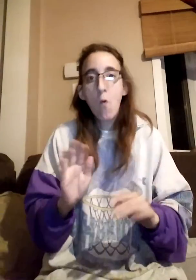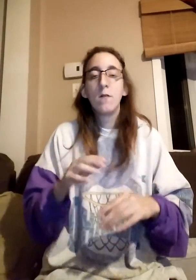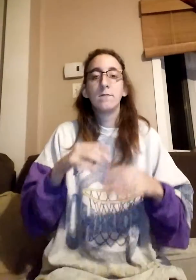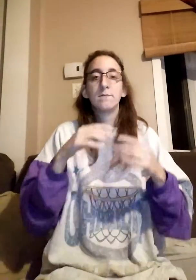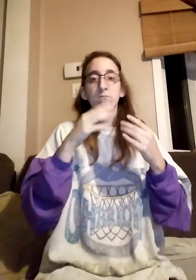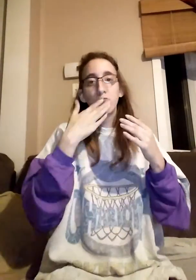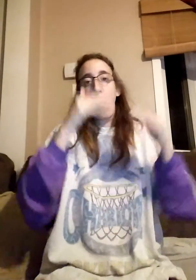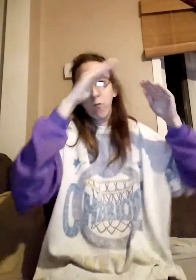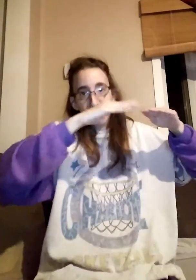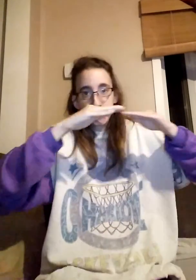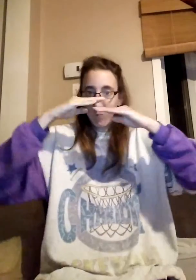Was this funny to you guys?